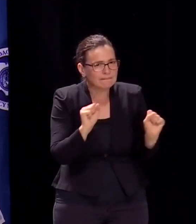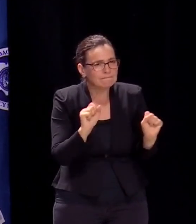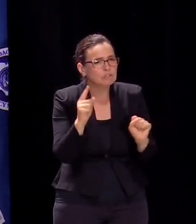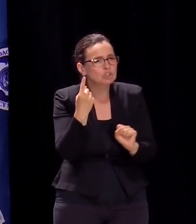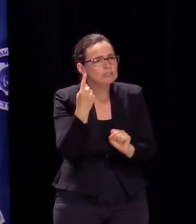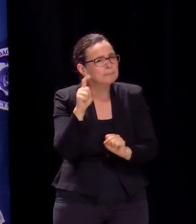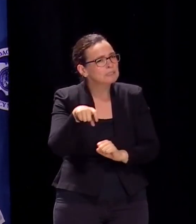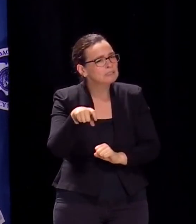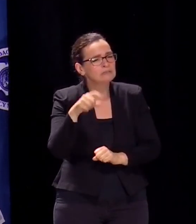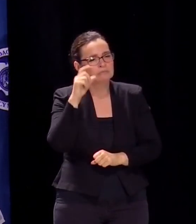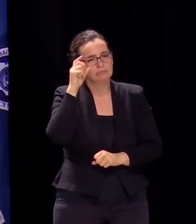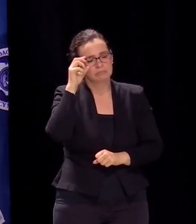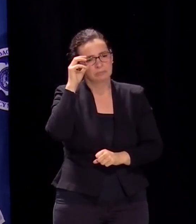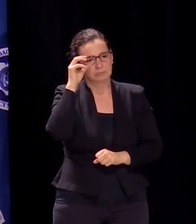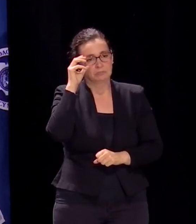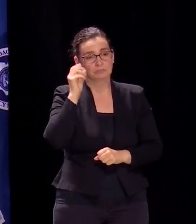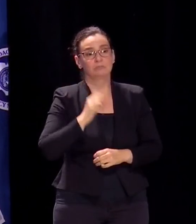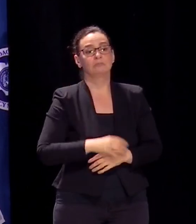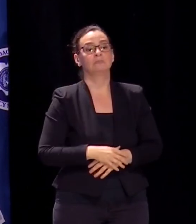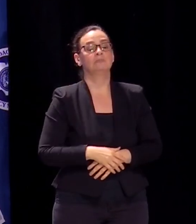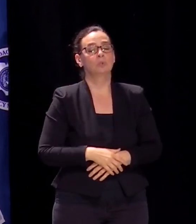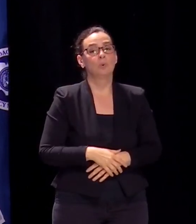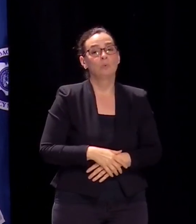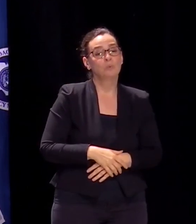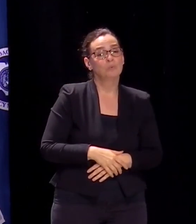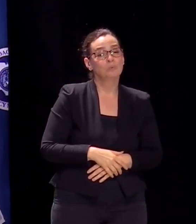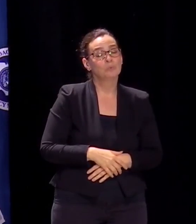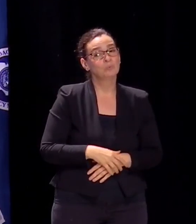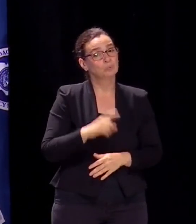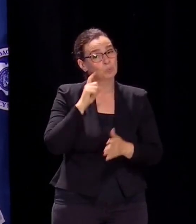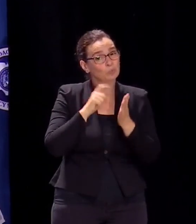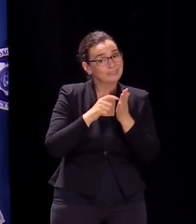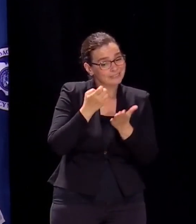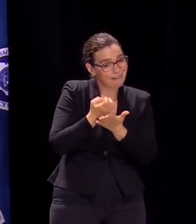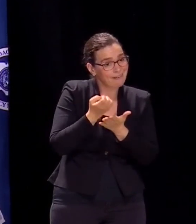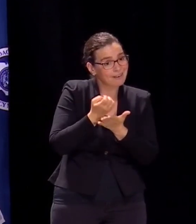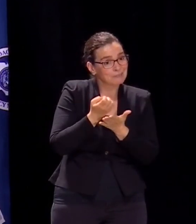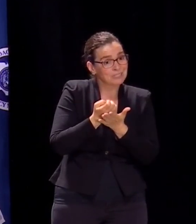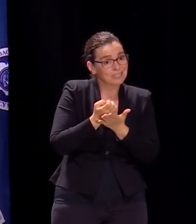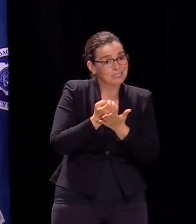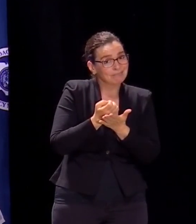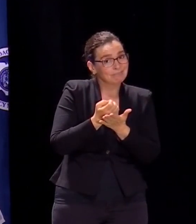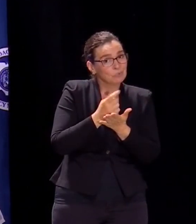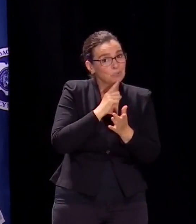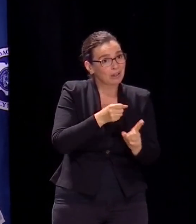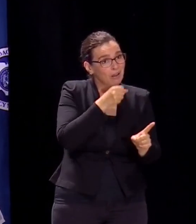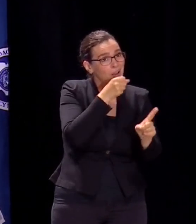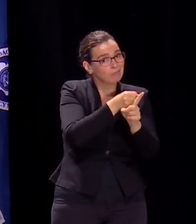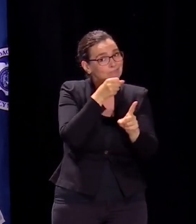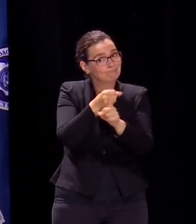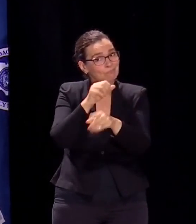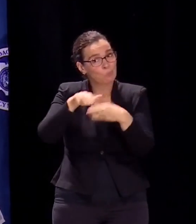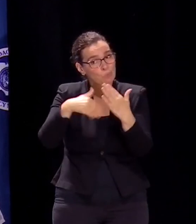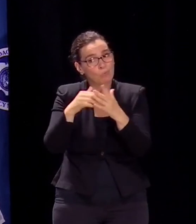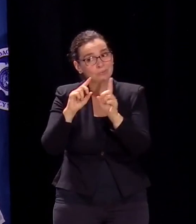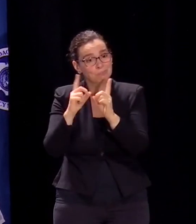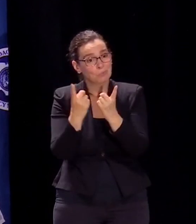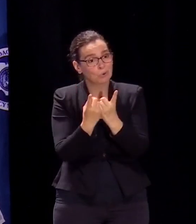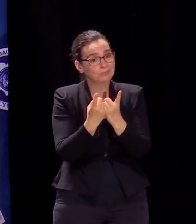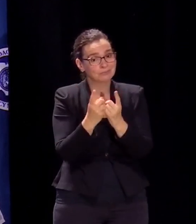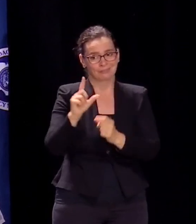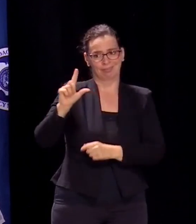libraries. So all these variables that we have up in the air, as time comes on, really in the next